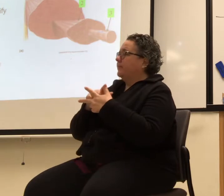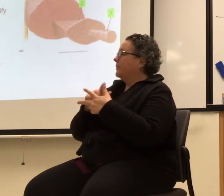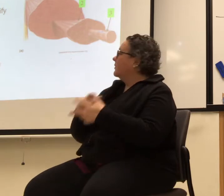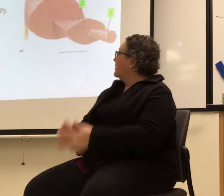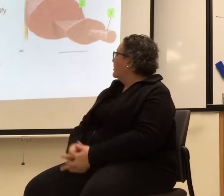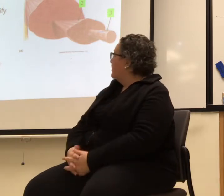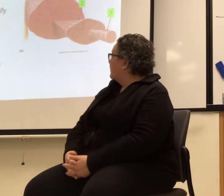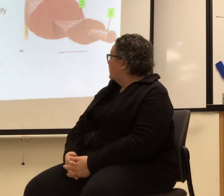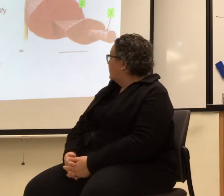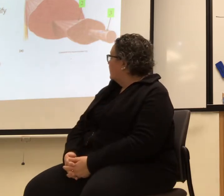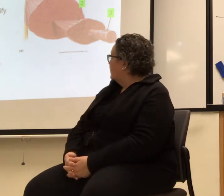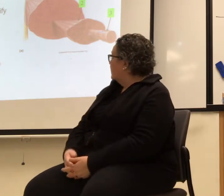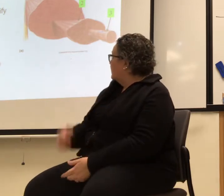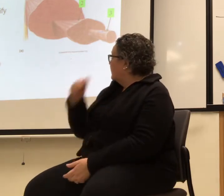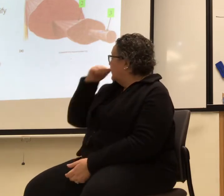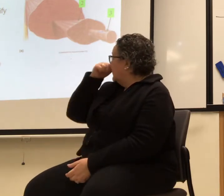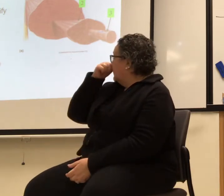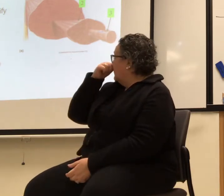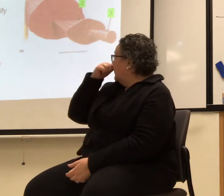to.